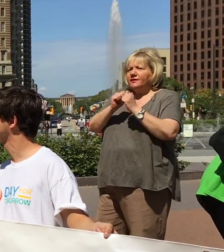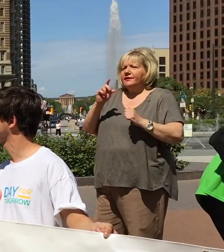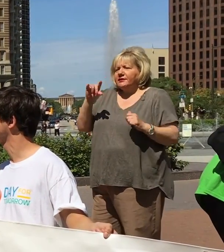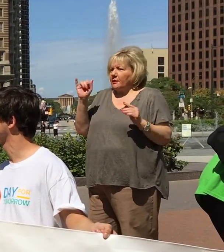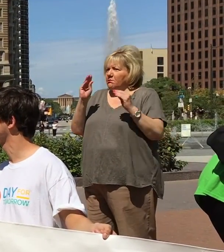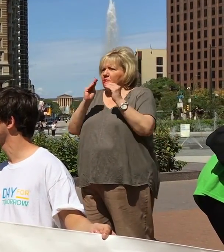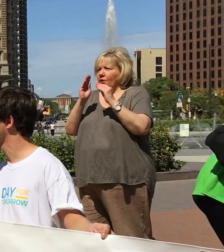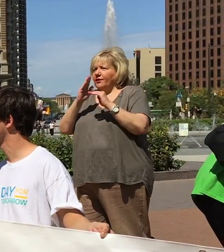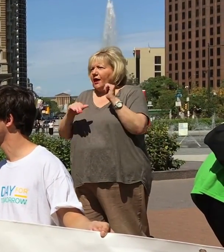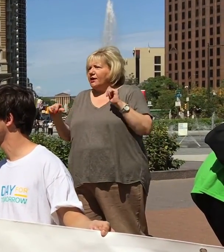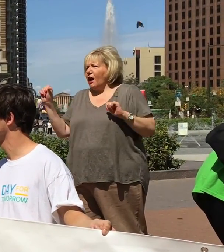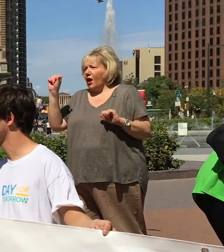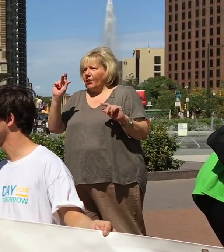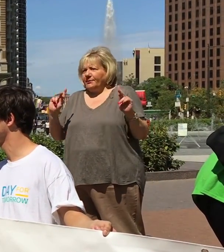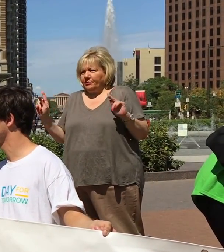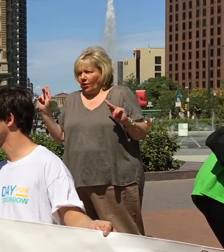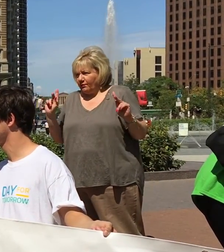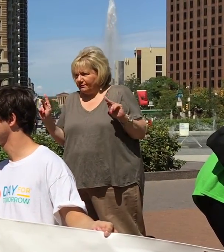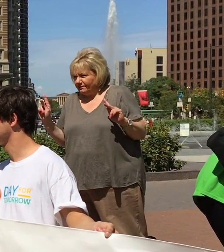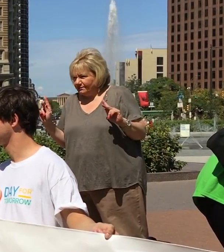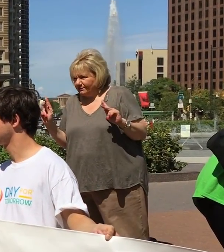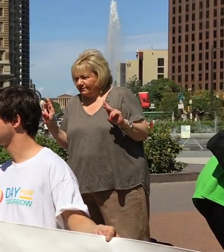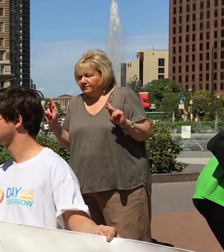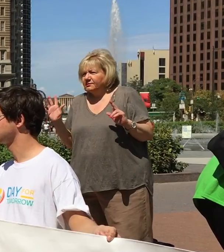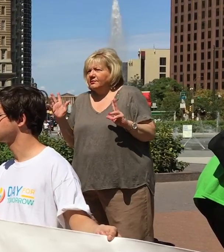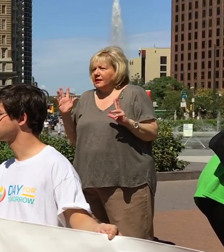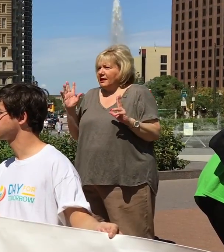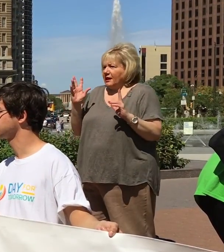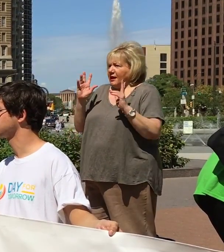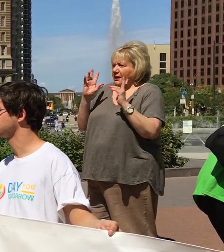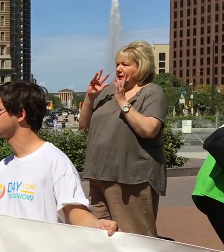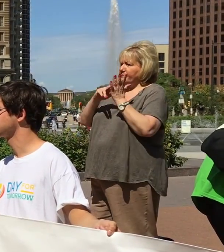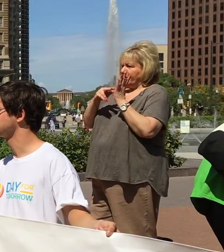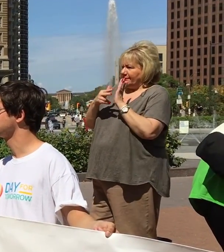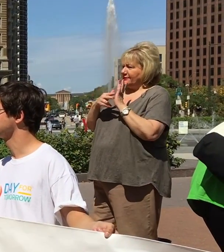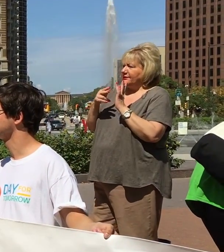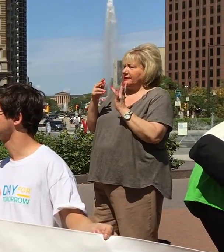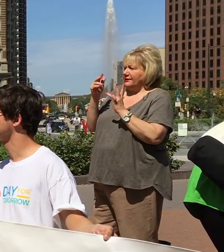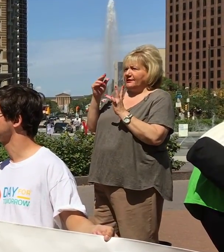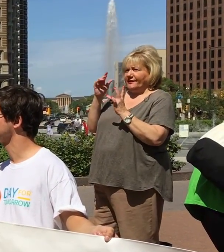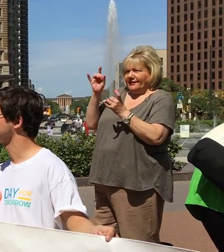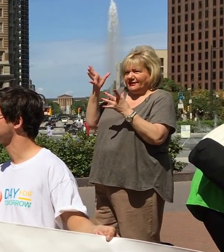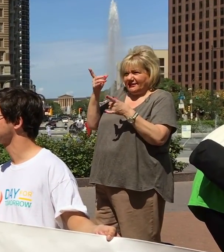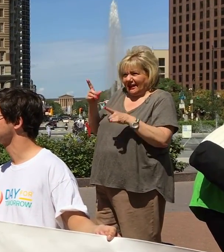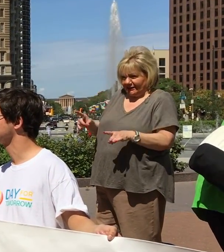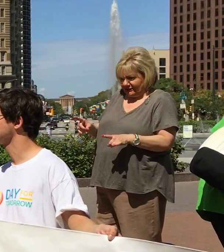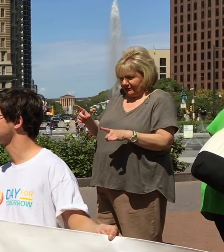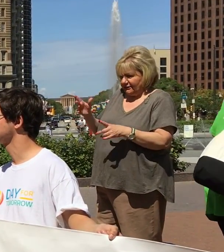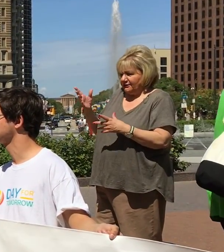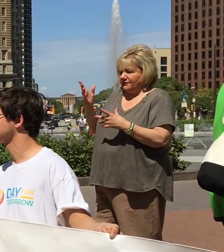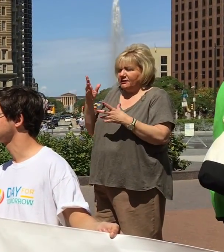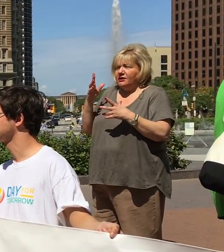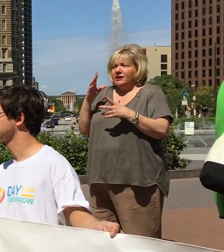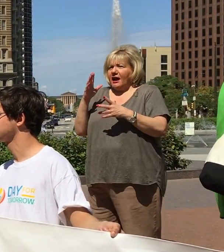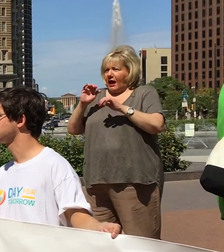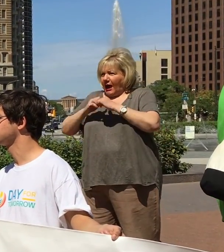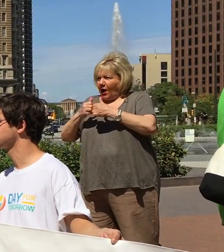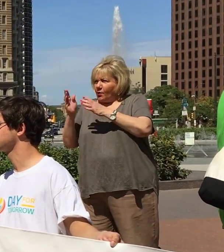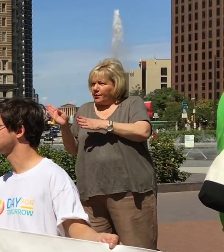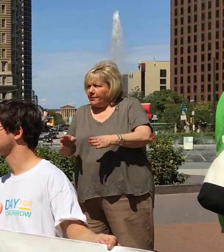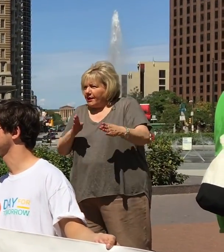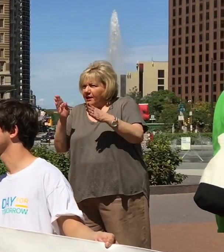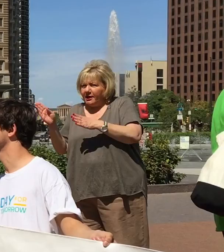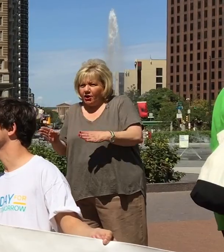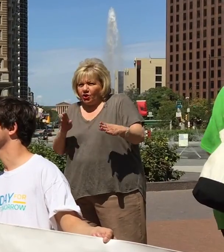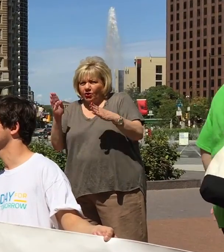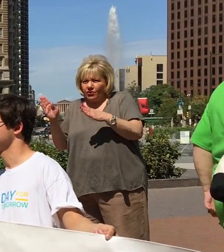than anyone else. And it doesn't just mean if the disaster has happened. It means the preparation for the disaster. It means